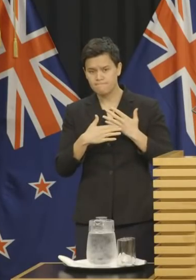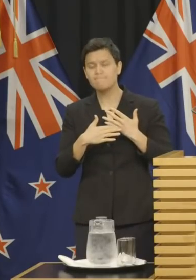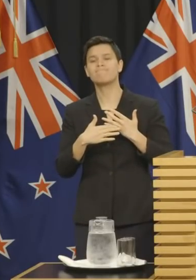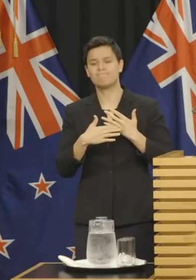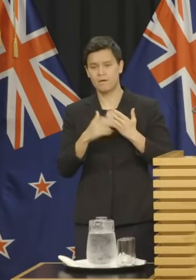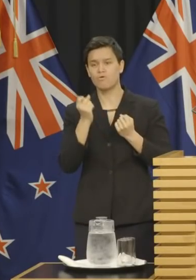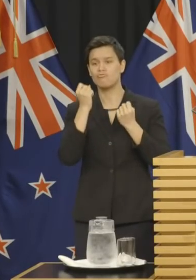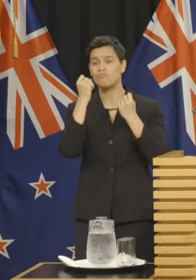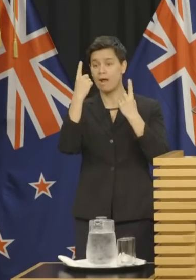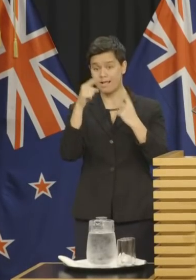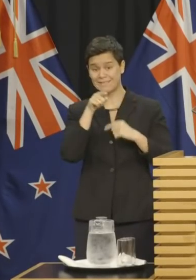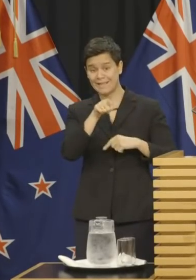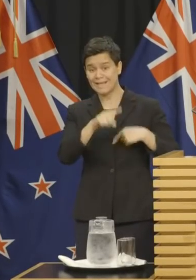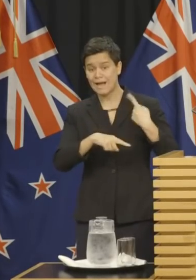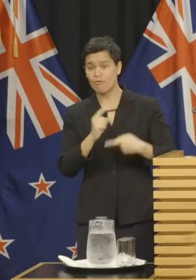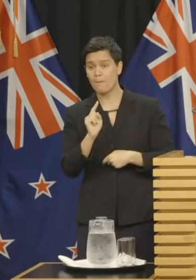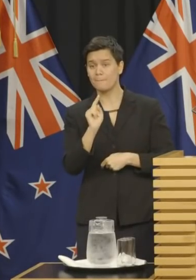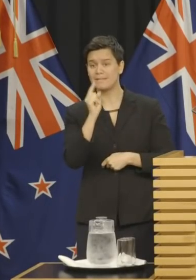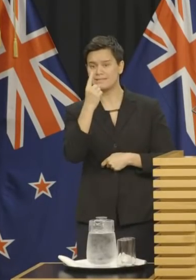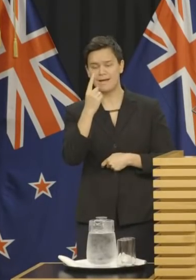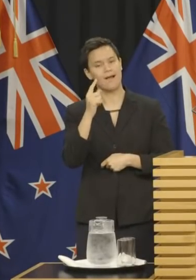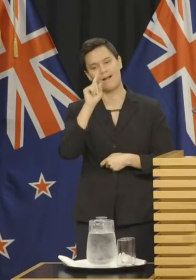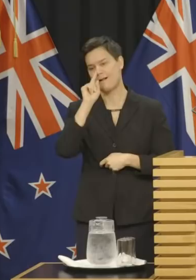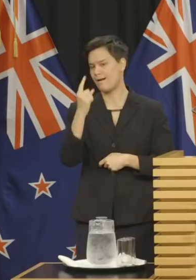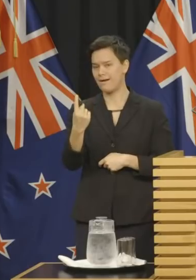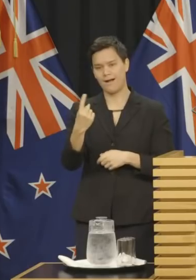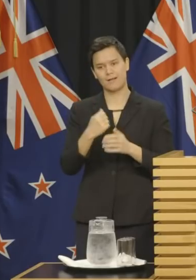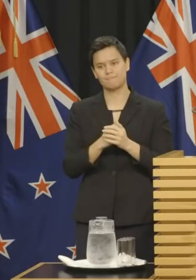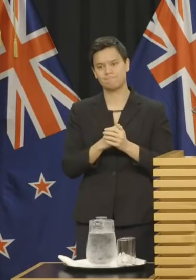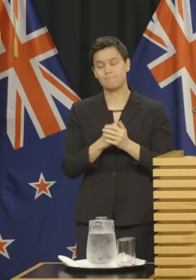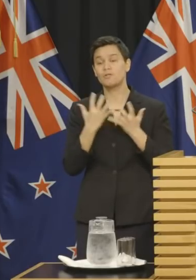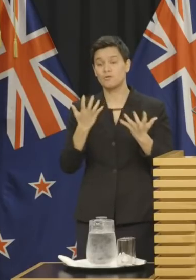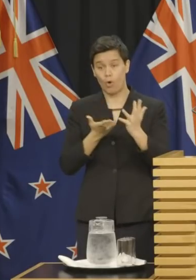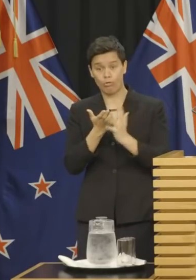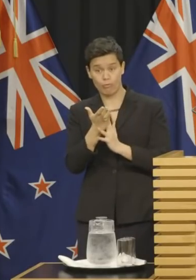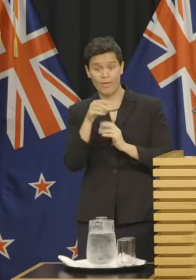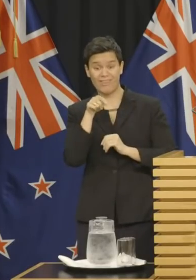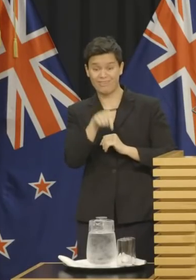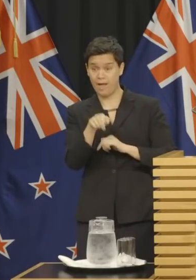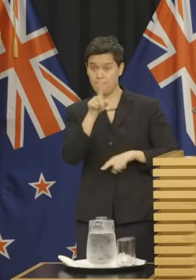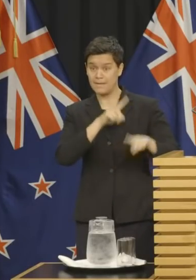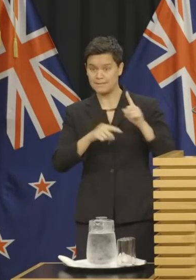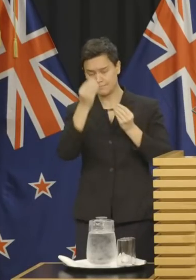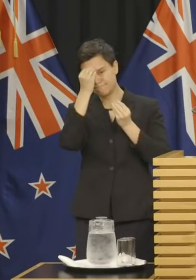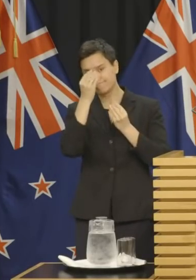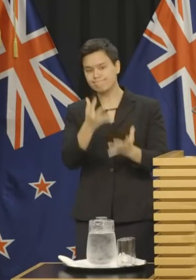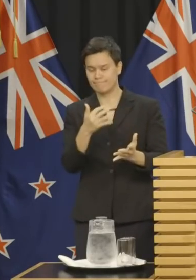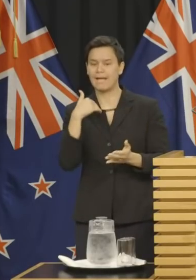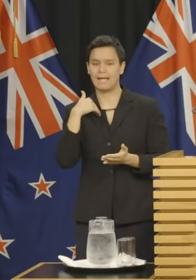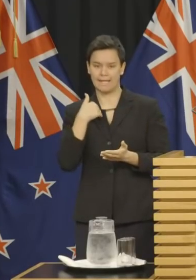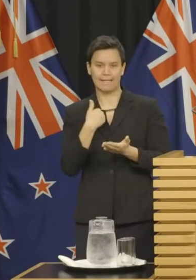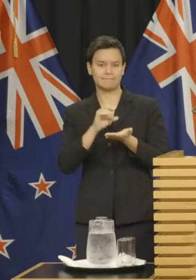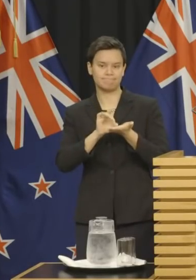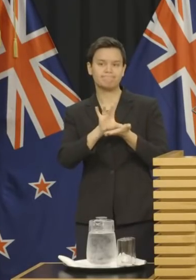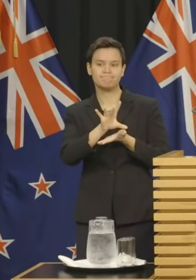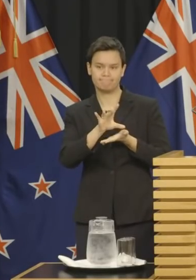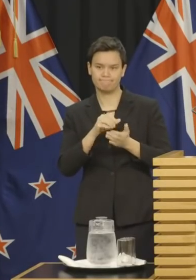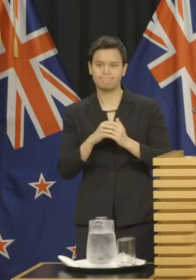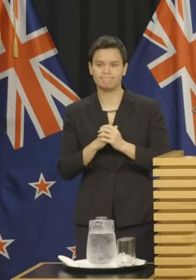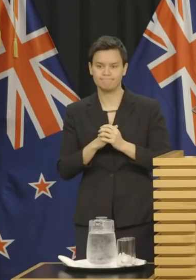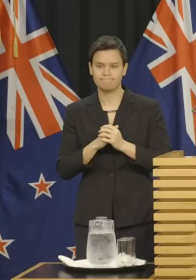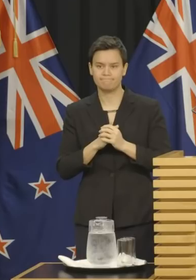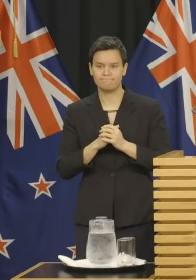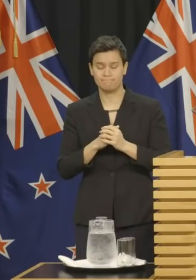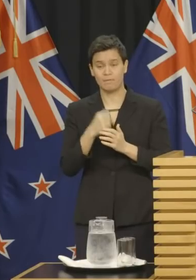I advised him of that at that time. The Minister has shown a lack of judgment over a period